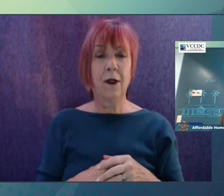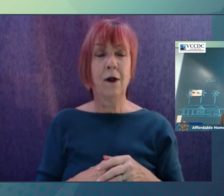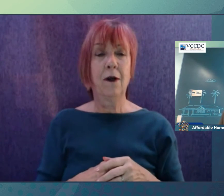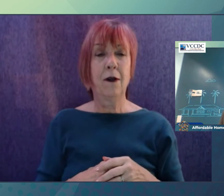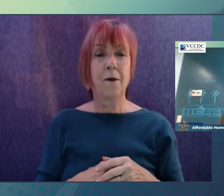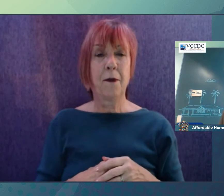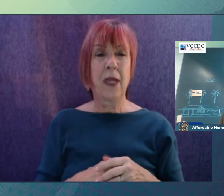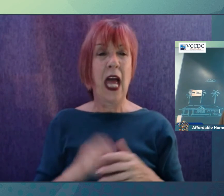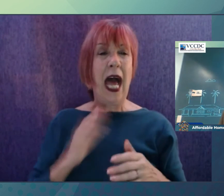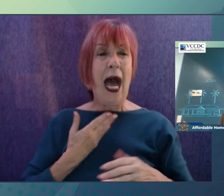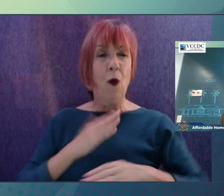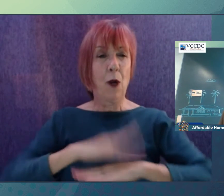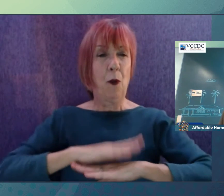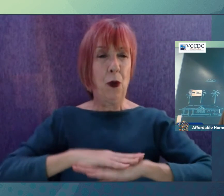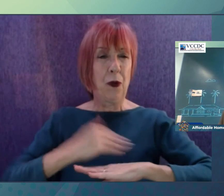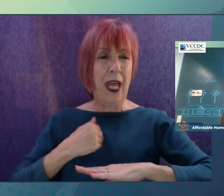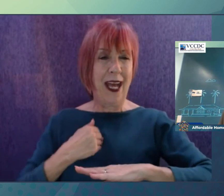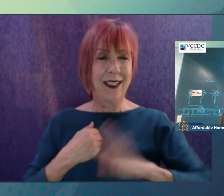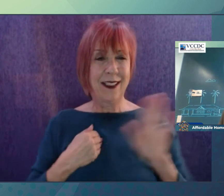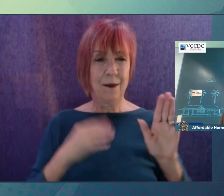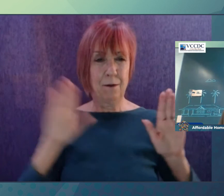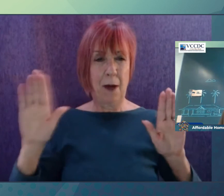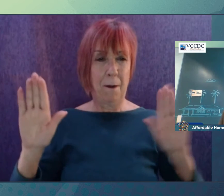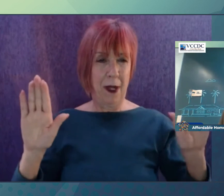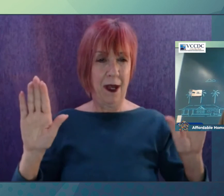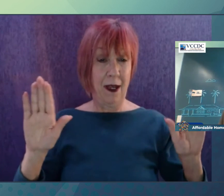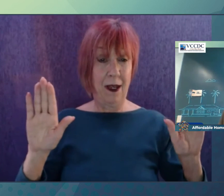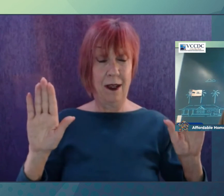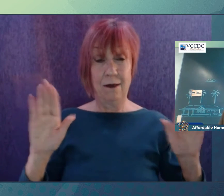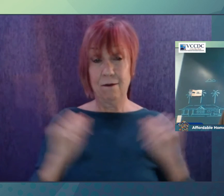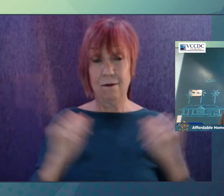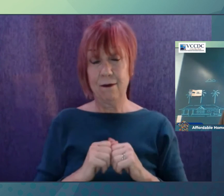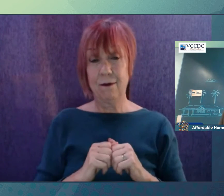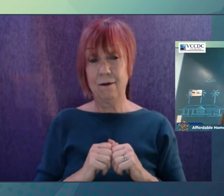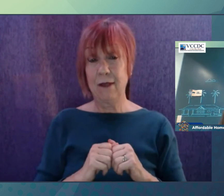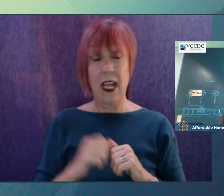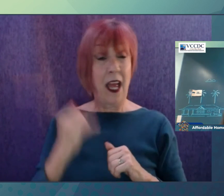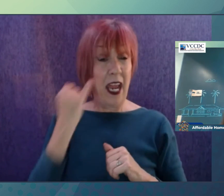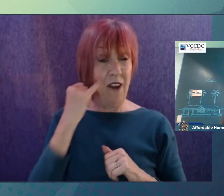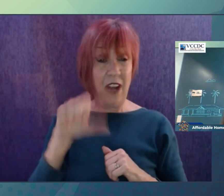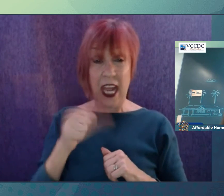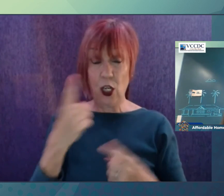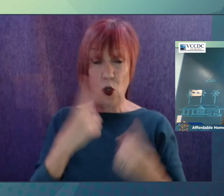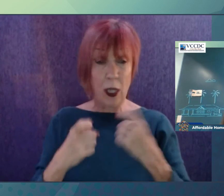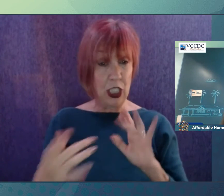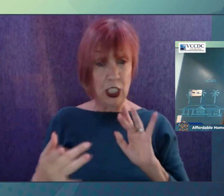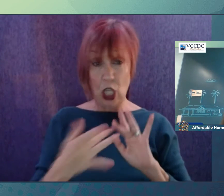booth, you can see it on there. If anybody has any particular questions, they can contact